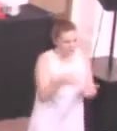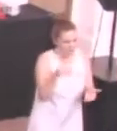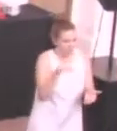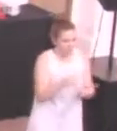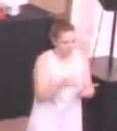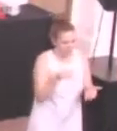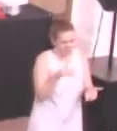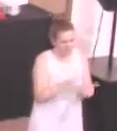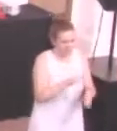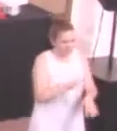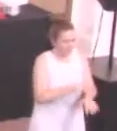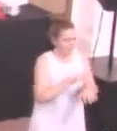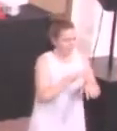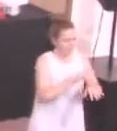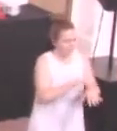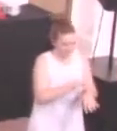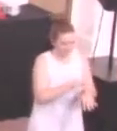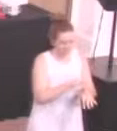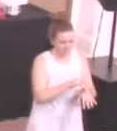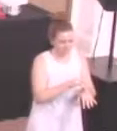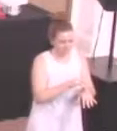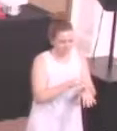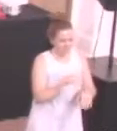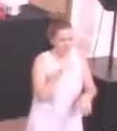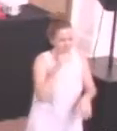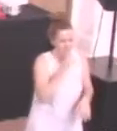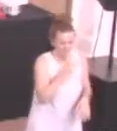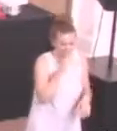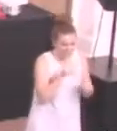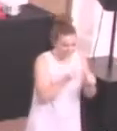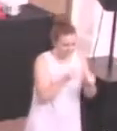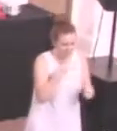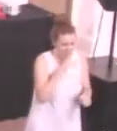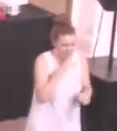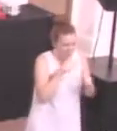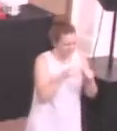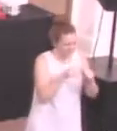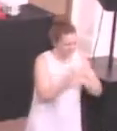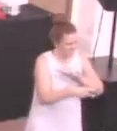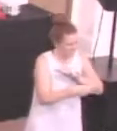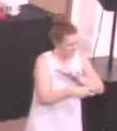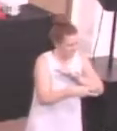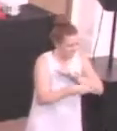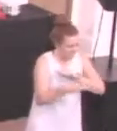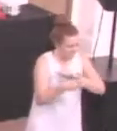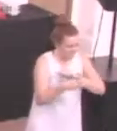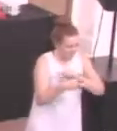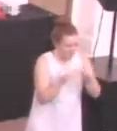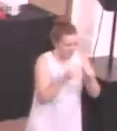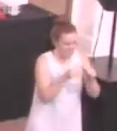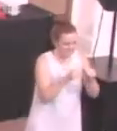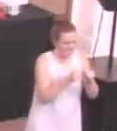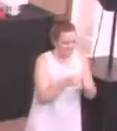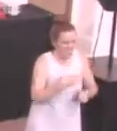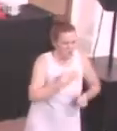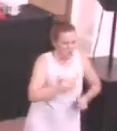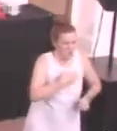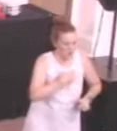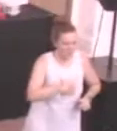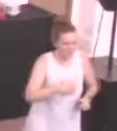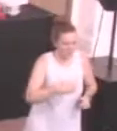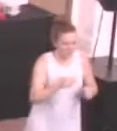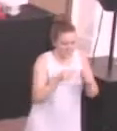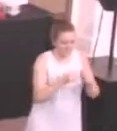yeah, but you're still that liar. You're still that thief. You're still greedy. You're